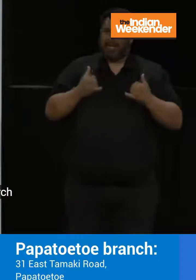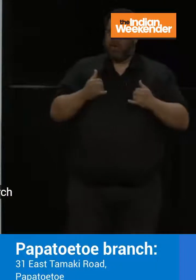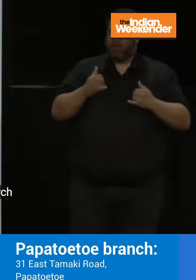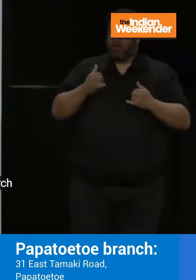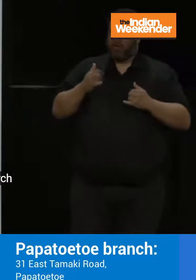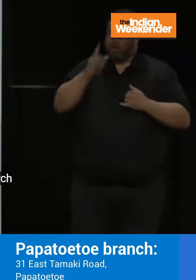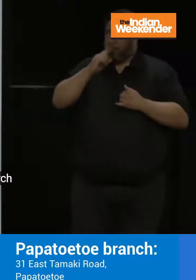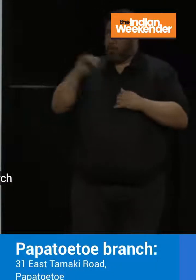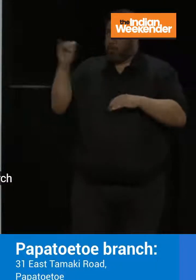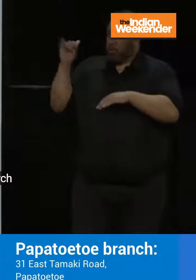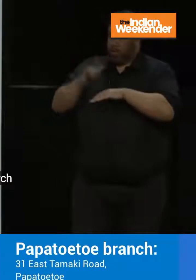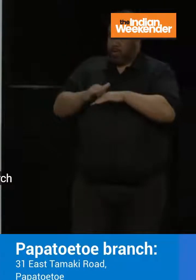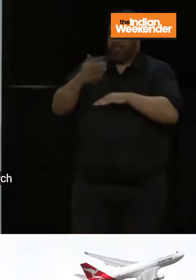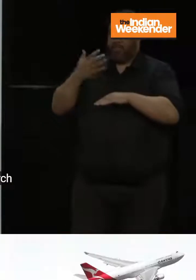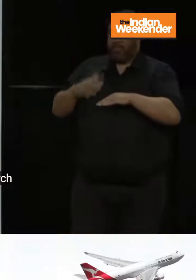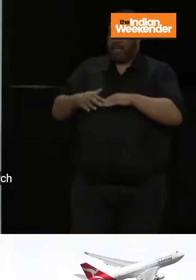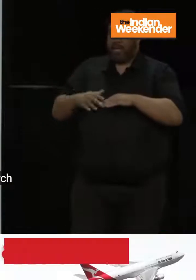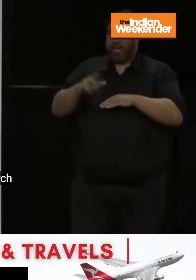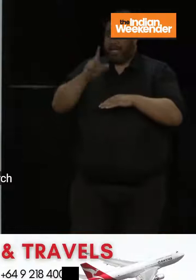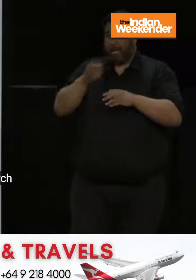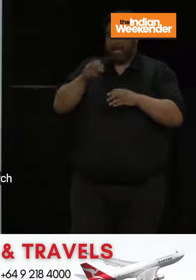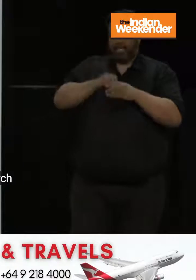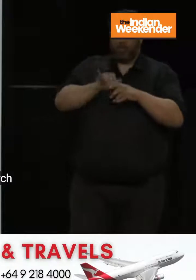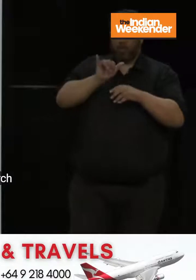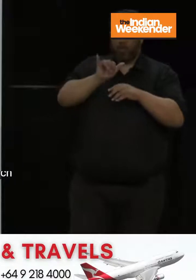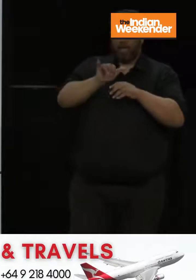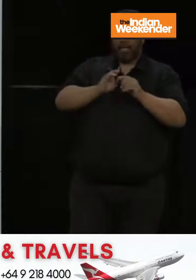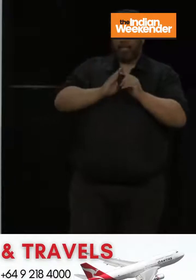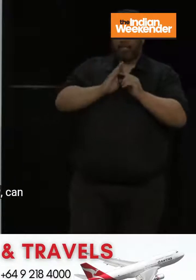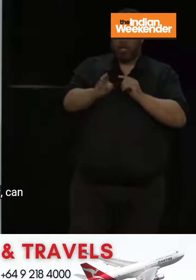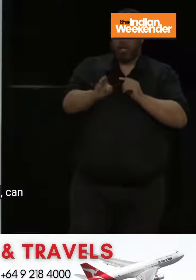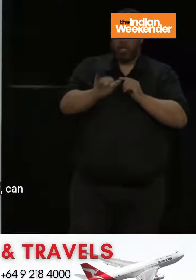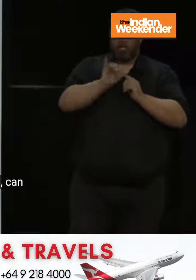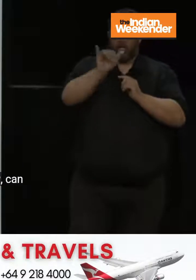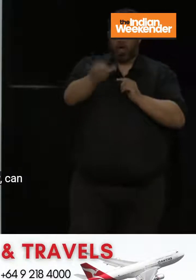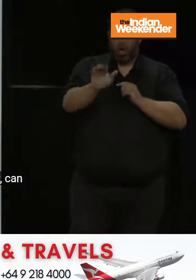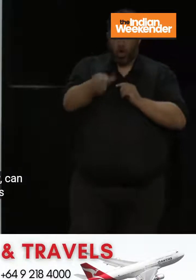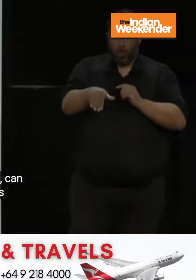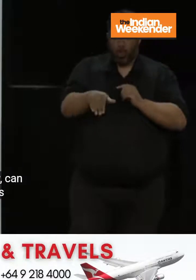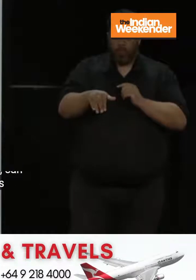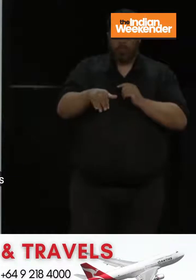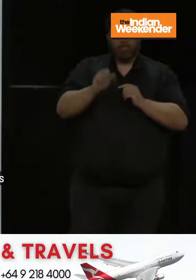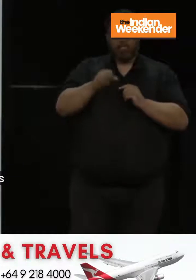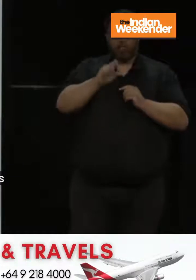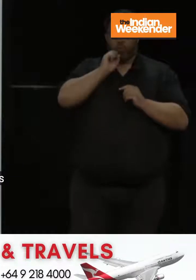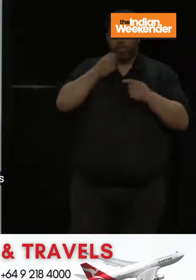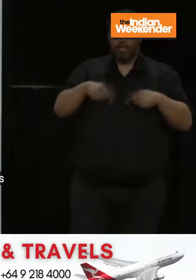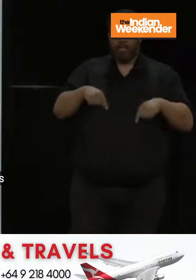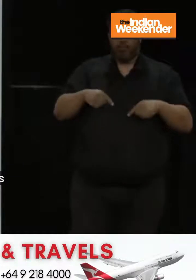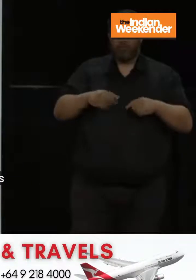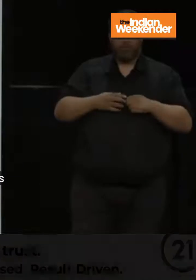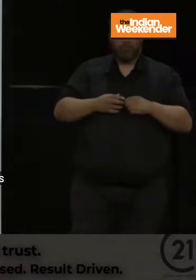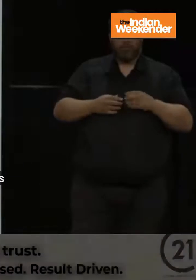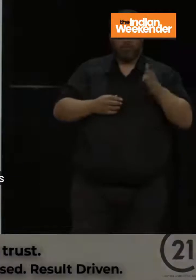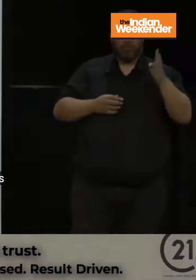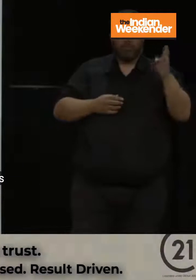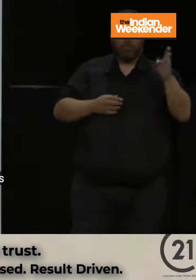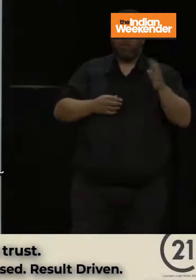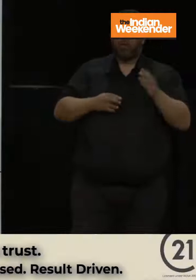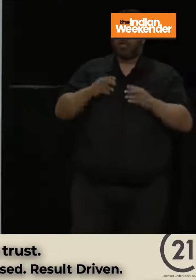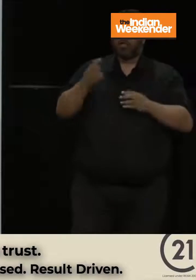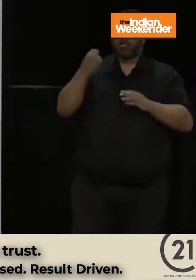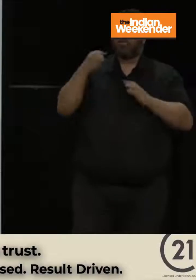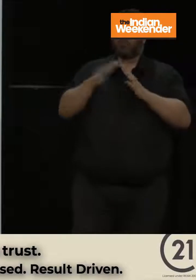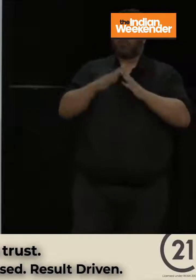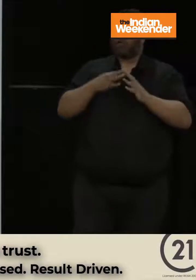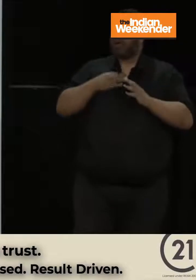you to travel home, or are they expected to go straight to a... Yes, they will be. Yes, I did ask you last week about whether